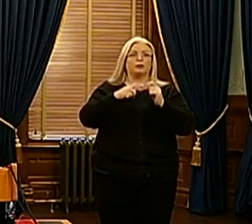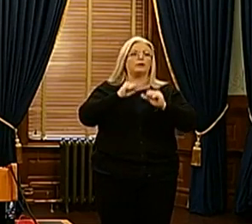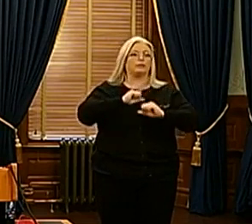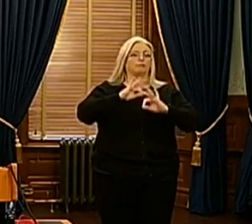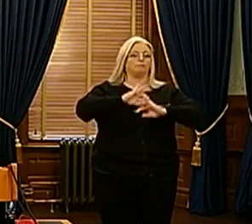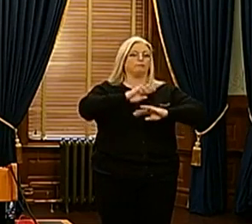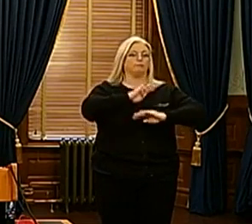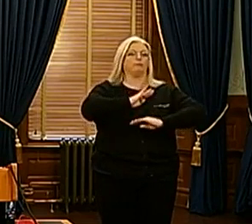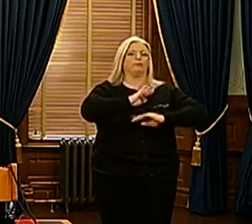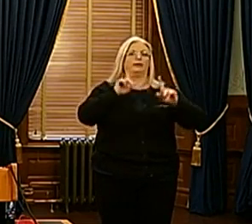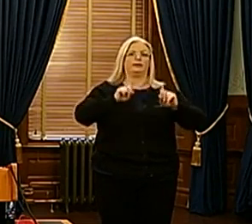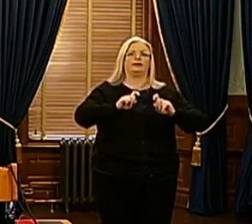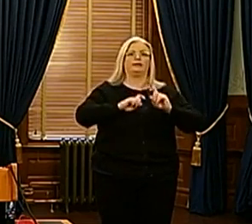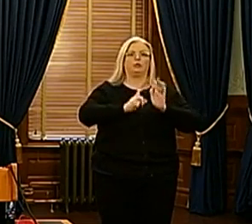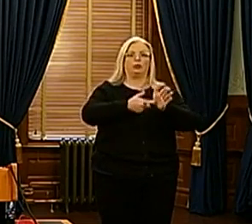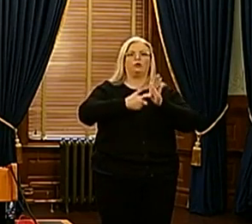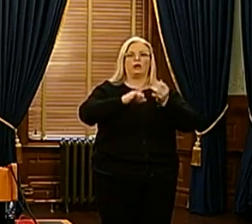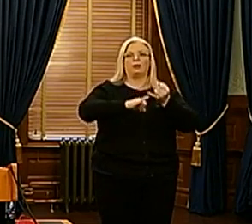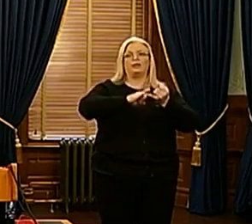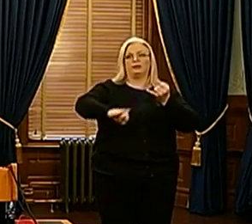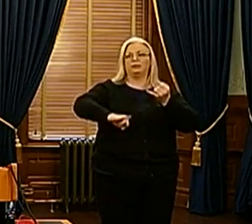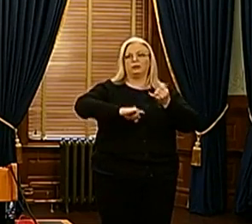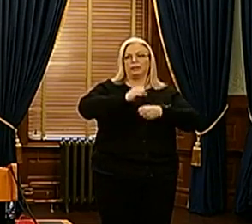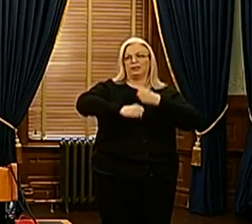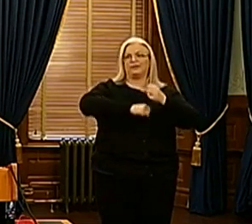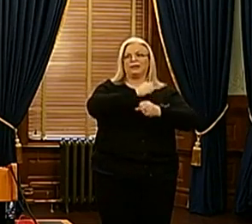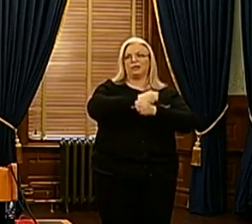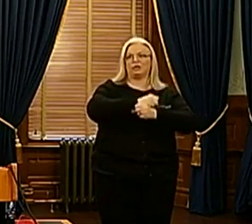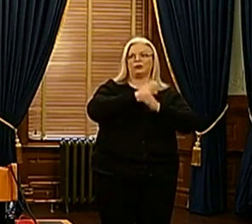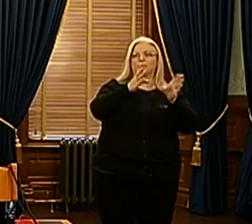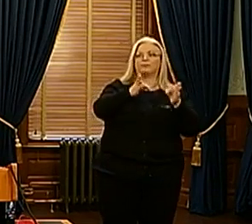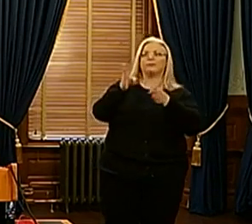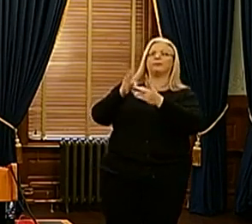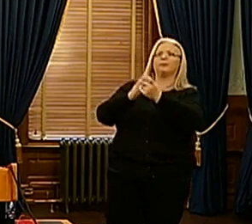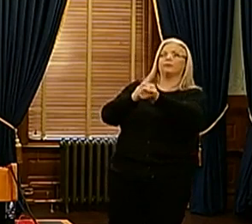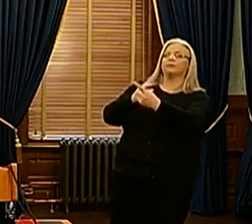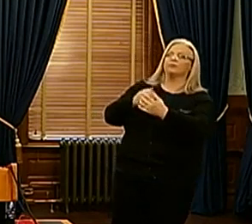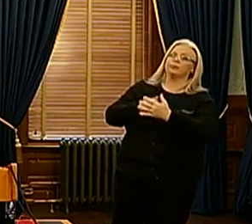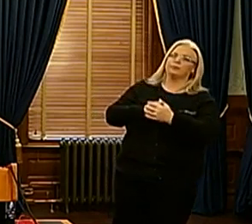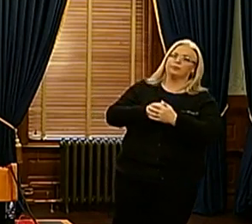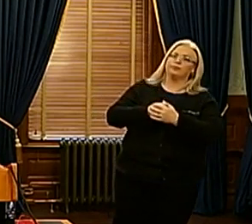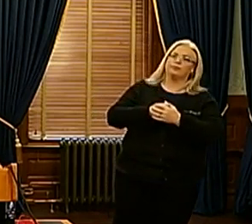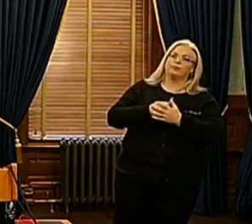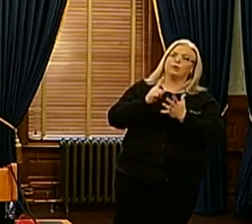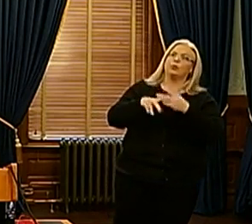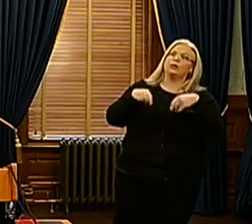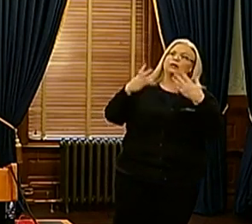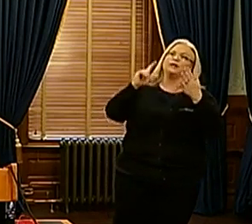satisfy our testing requirements through the end of the year. Governor, what gives you any hope?